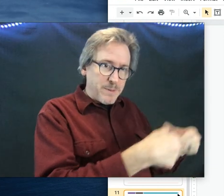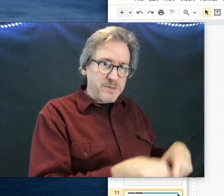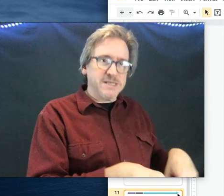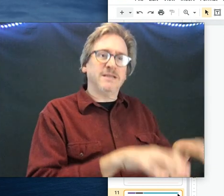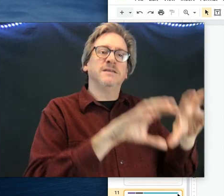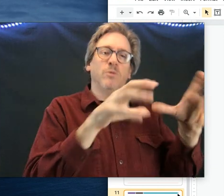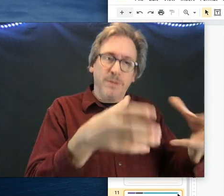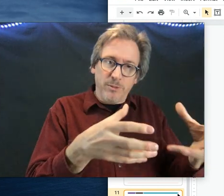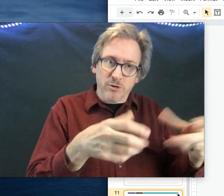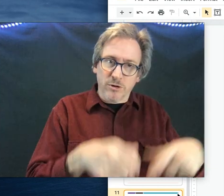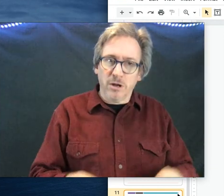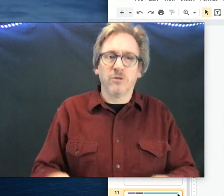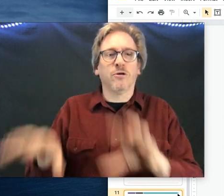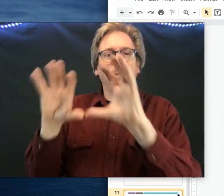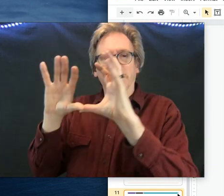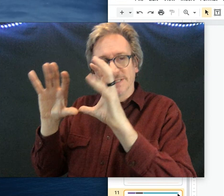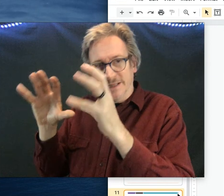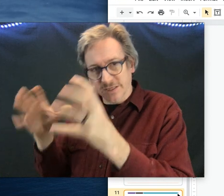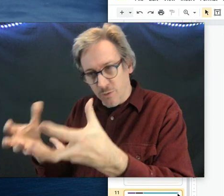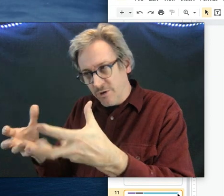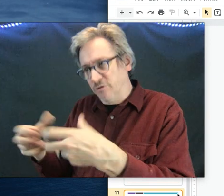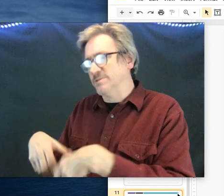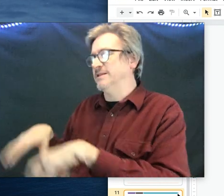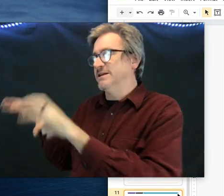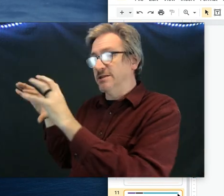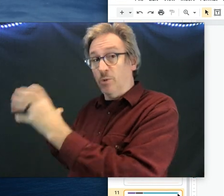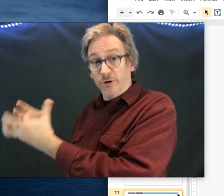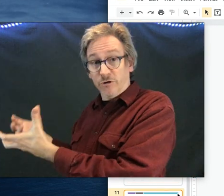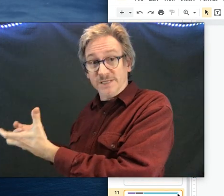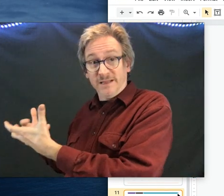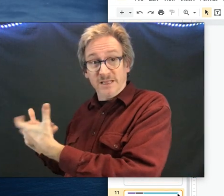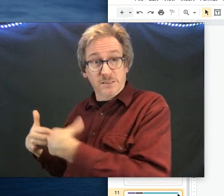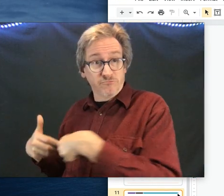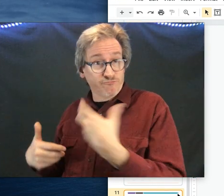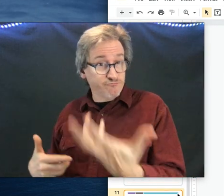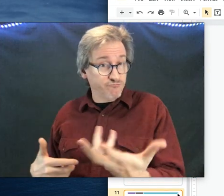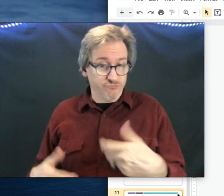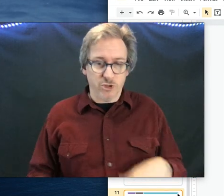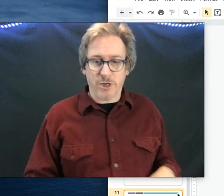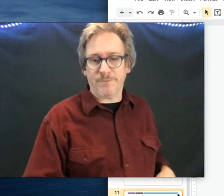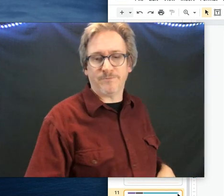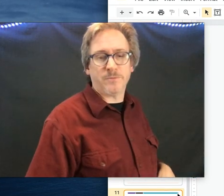group of people said this, group of people said this, one group said this, and one group said this.